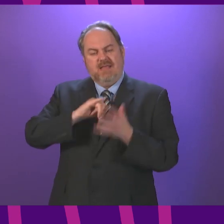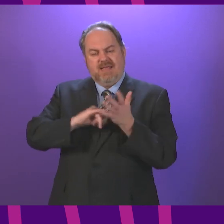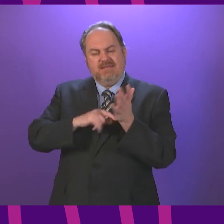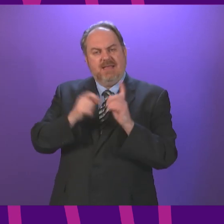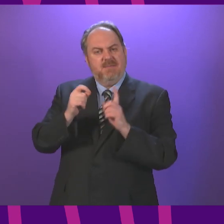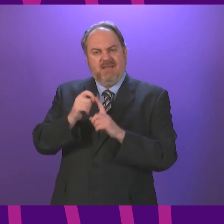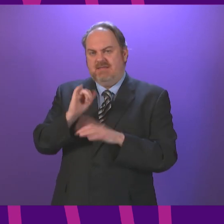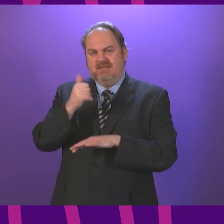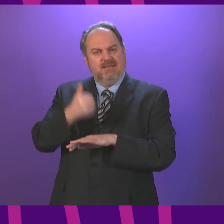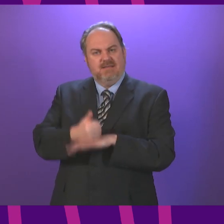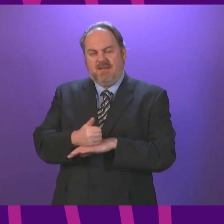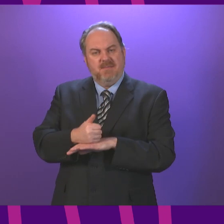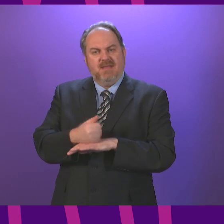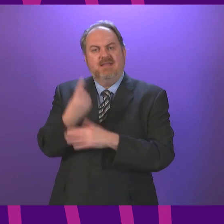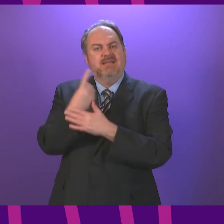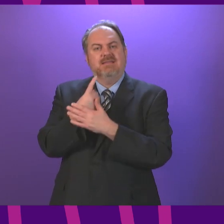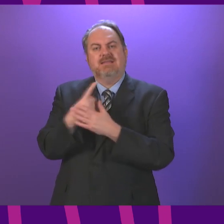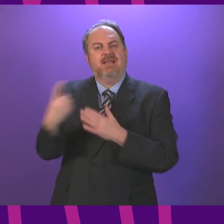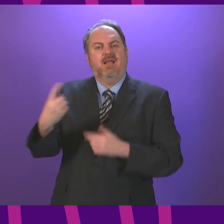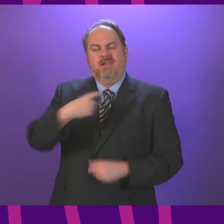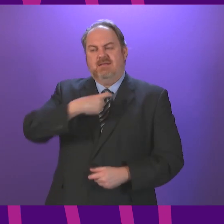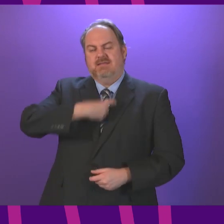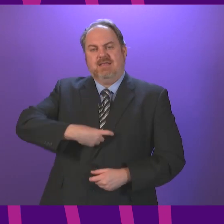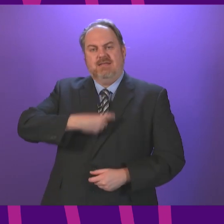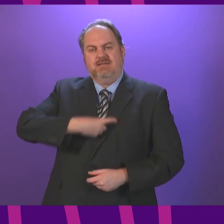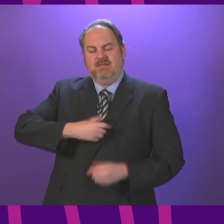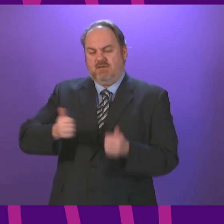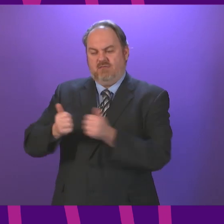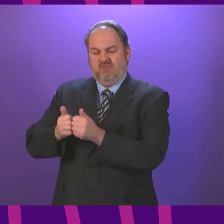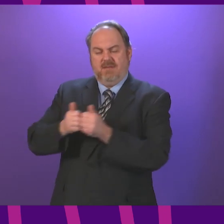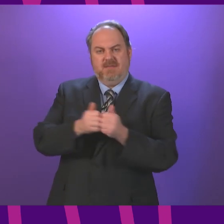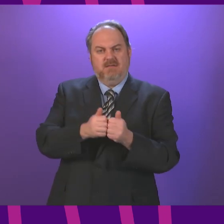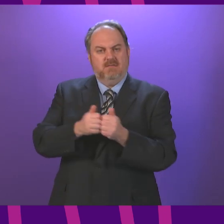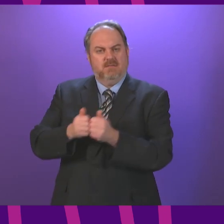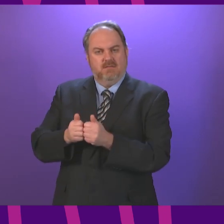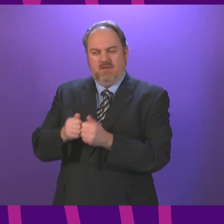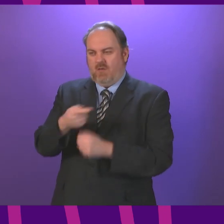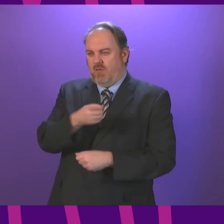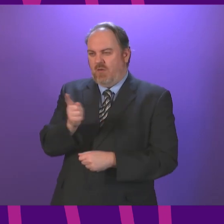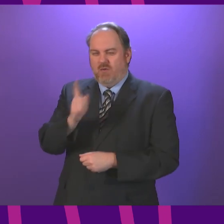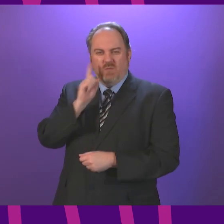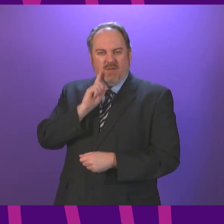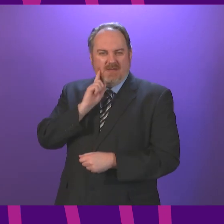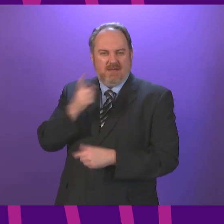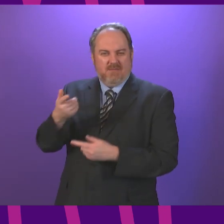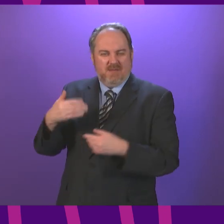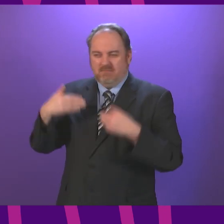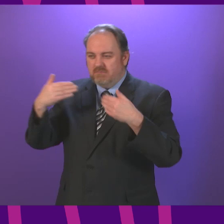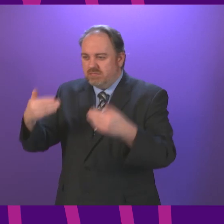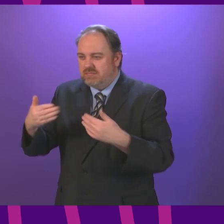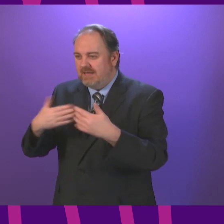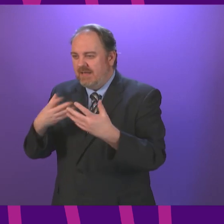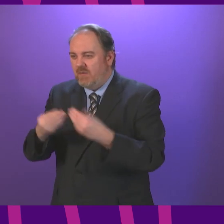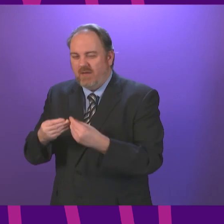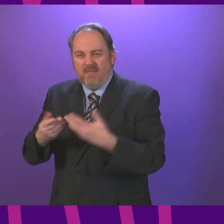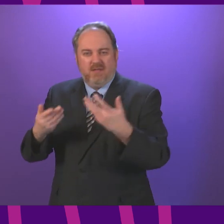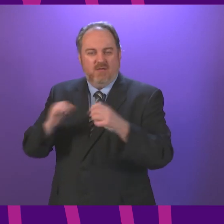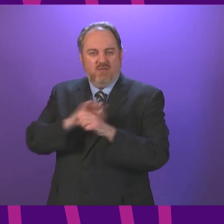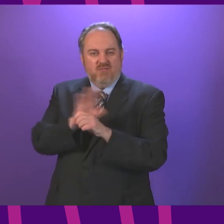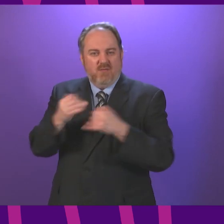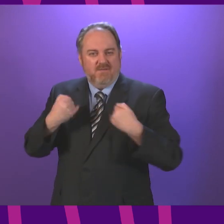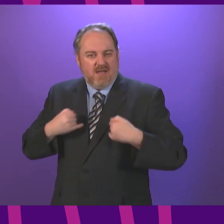implement the Single Status Agreement. These women have been at the forefront of the COVID fight, social care workers, cooks and